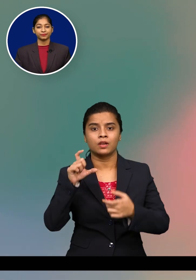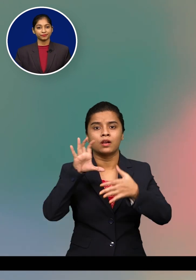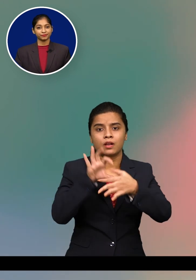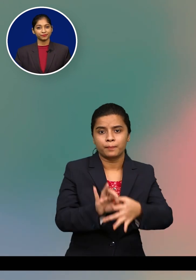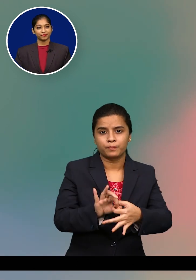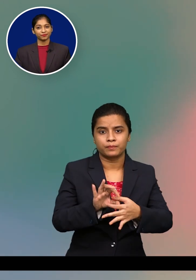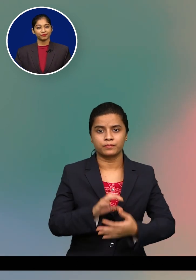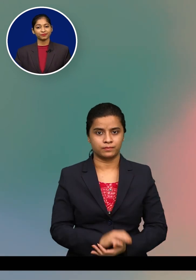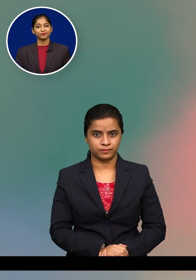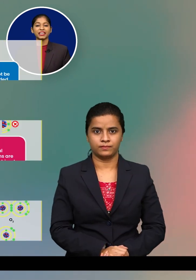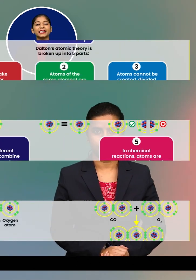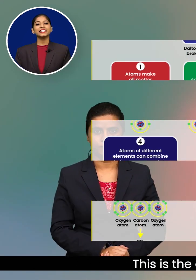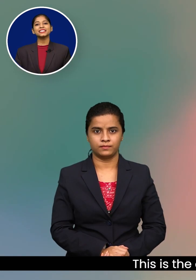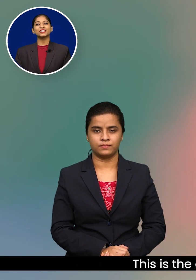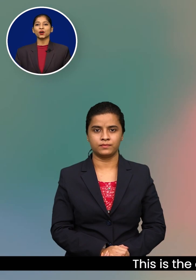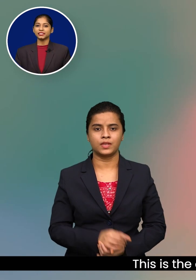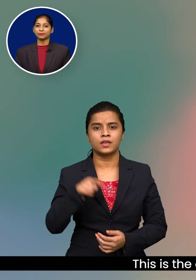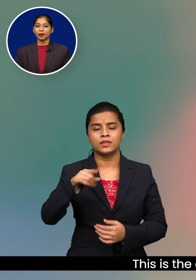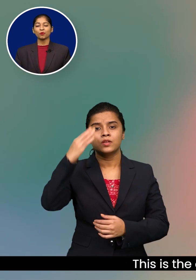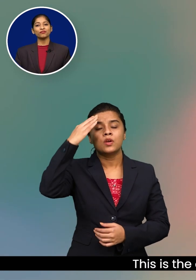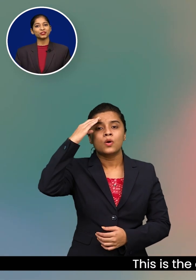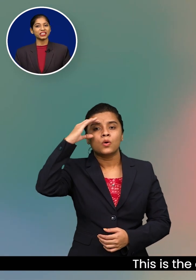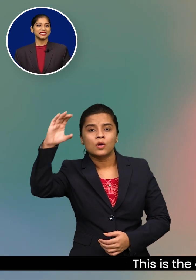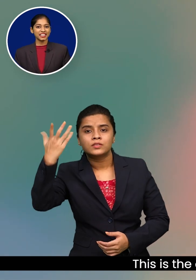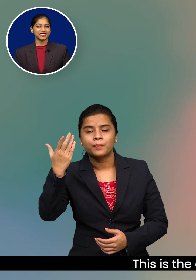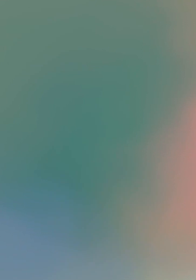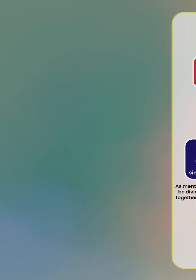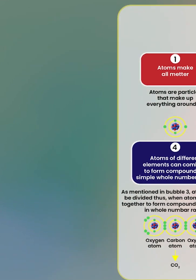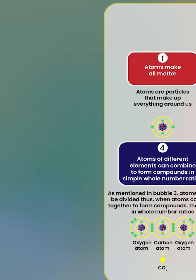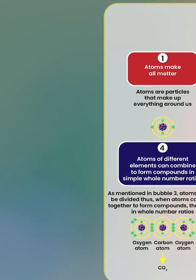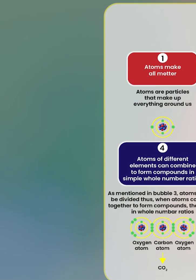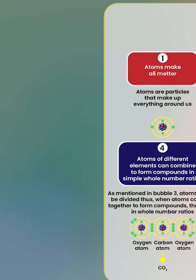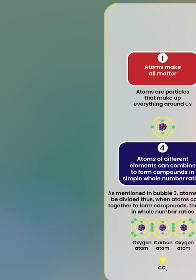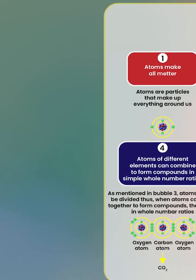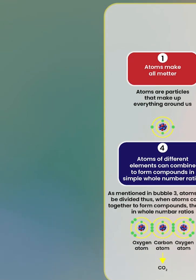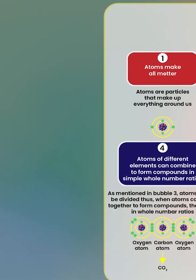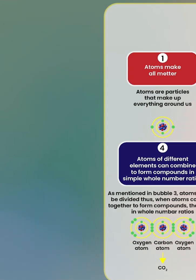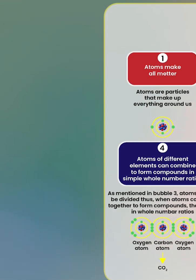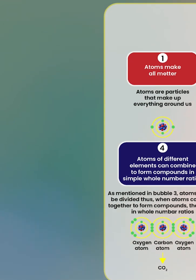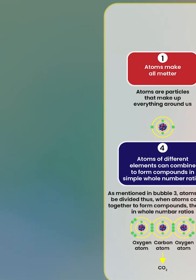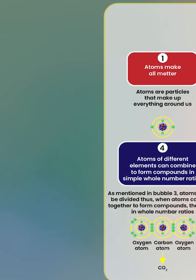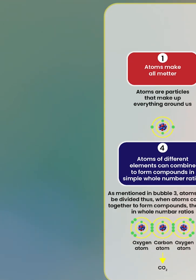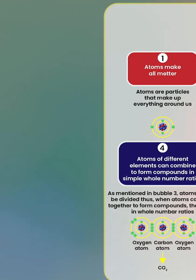compound. This is the concept map of today's lesson.